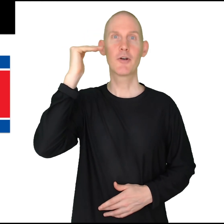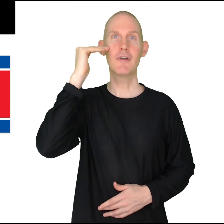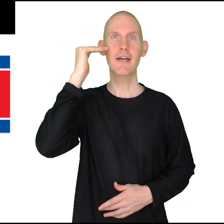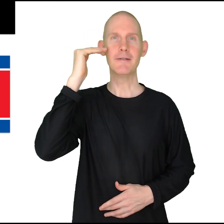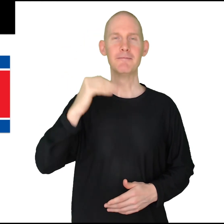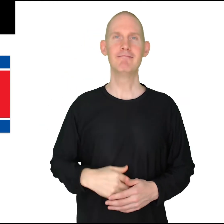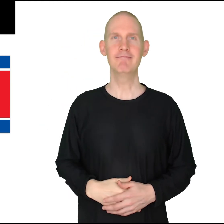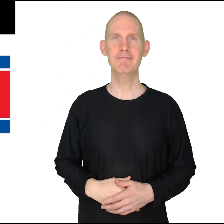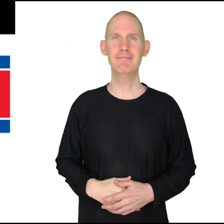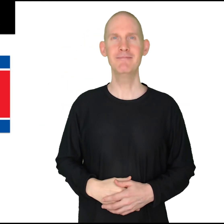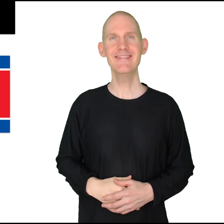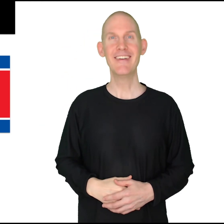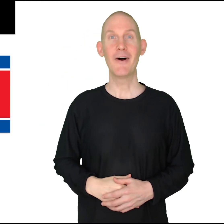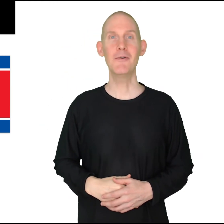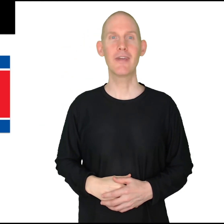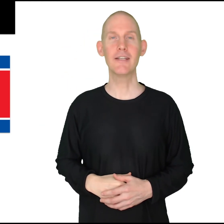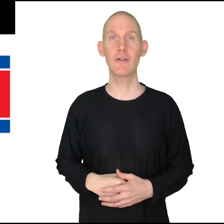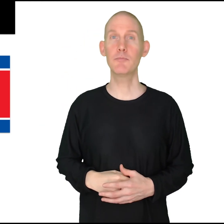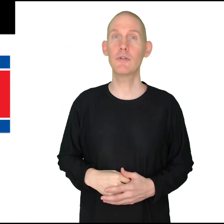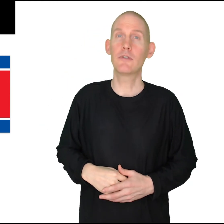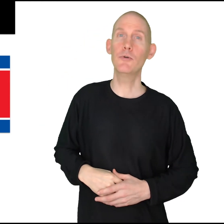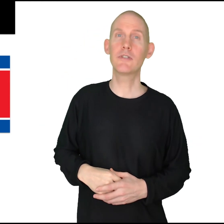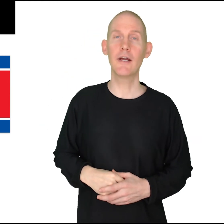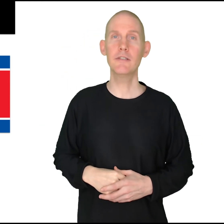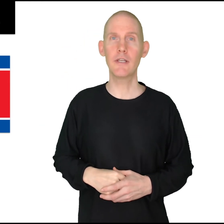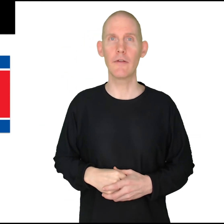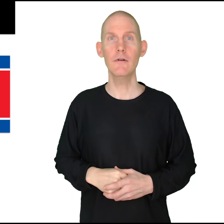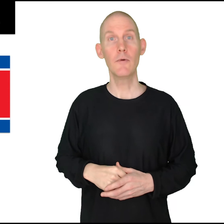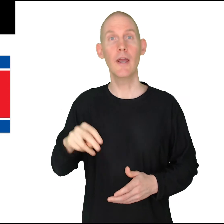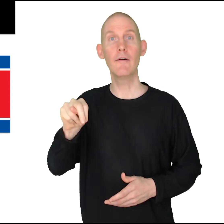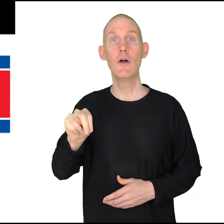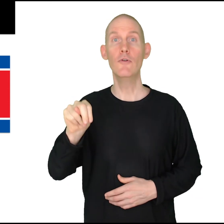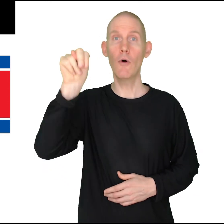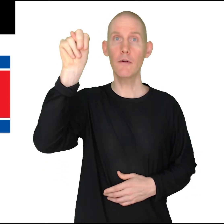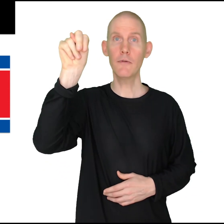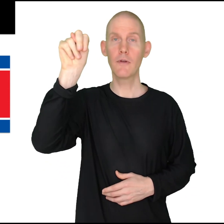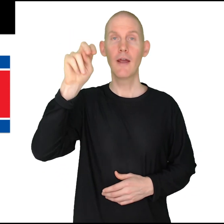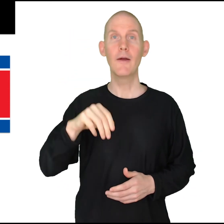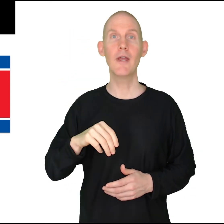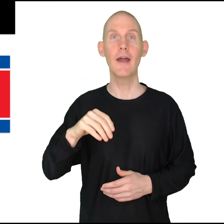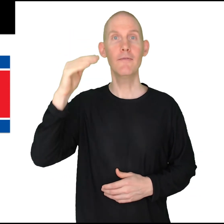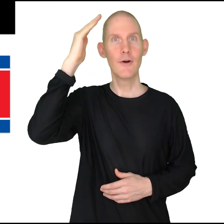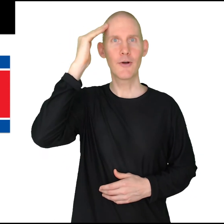Korea. Okay, so let's put the 2 signs together. We have North and we have